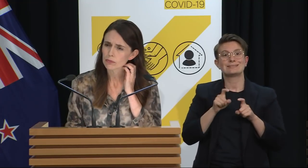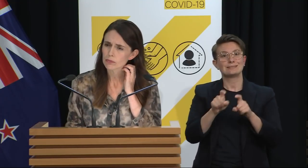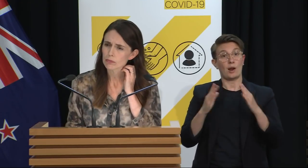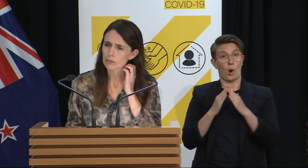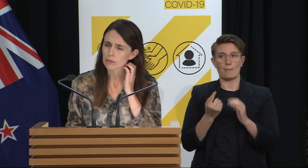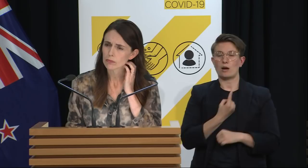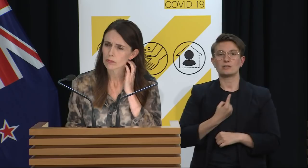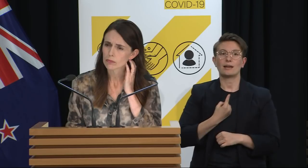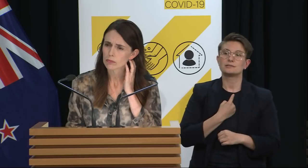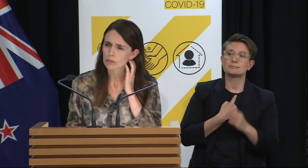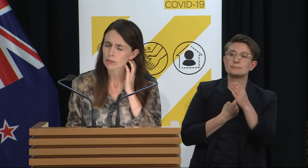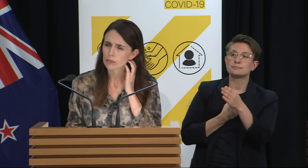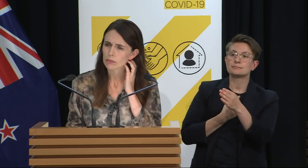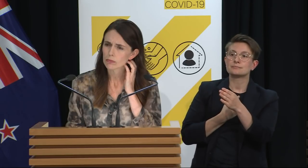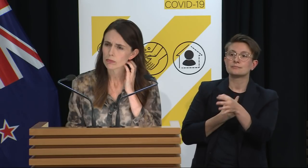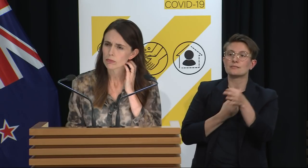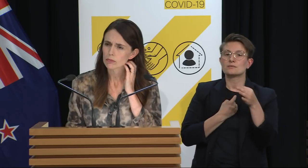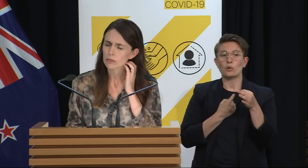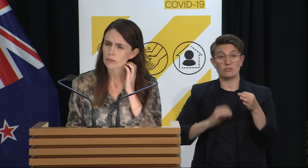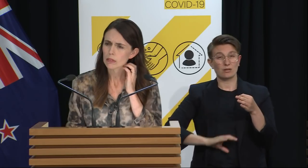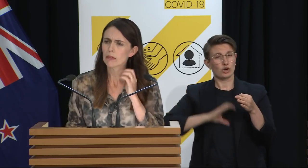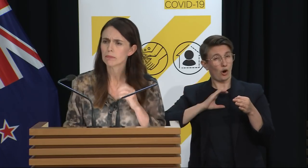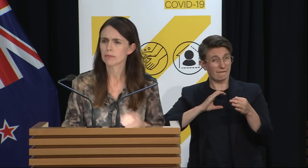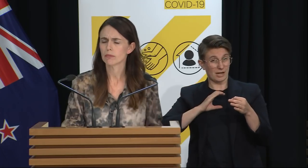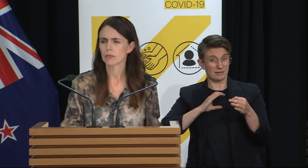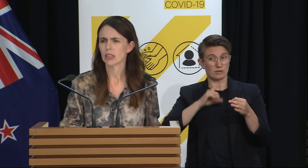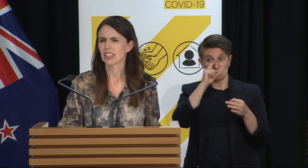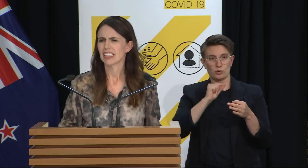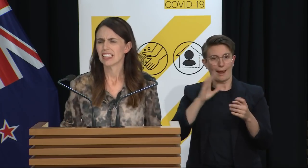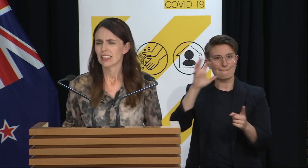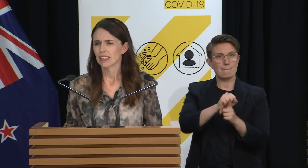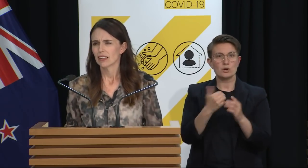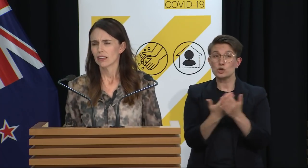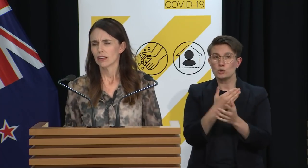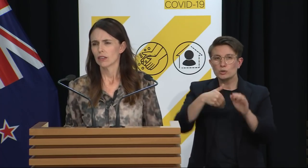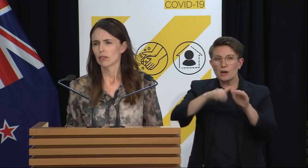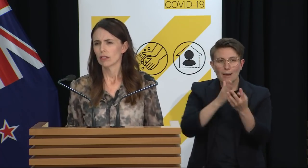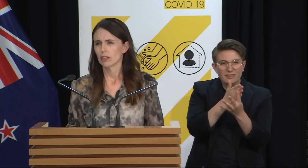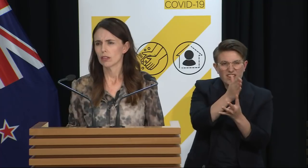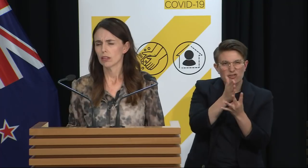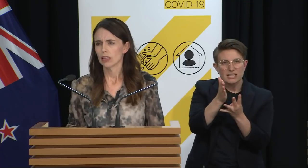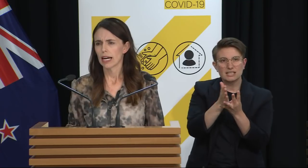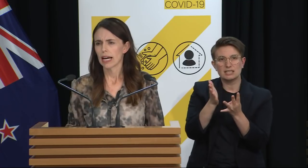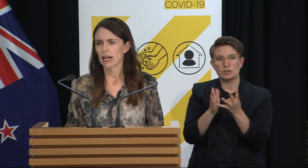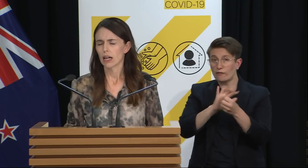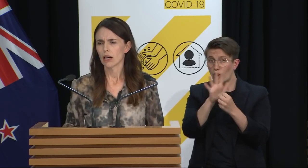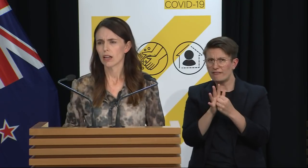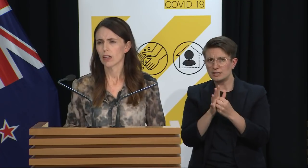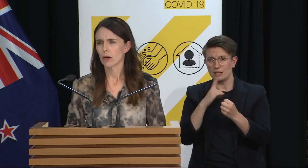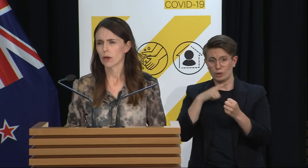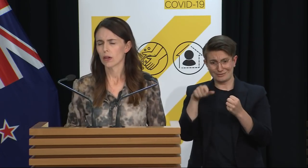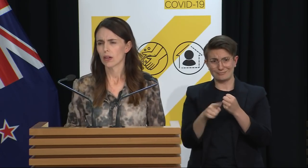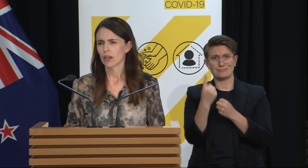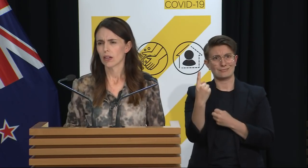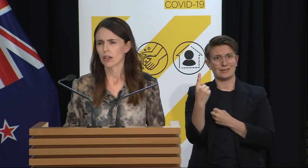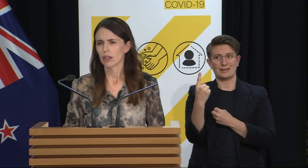the test picking up new variants of COVID, given that, in MIQ, Yeah. there's been some that haven't been picked up till day 12. Is it still possible there is a link with the